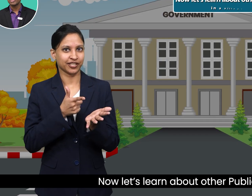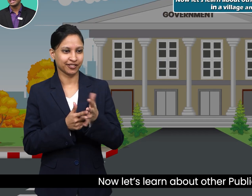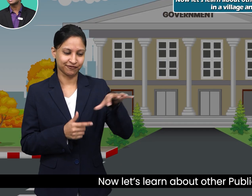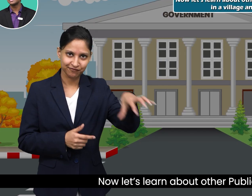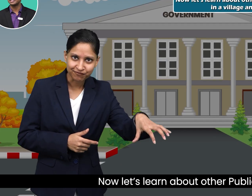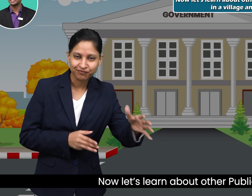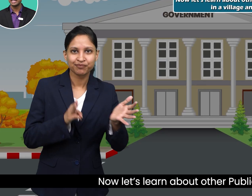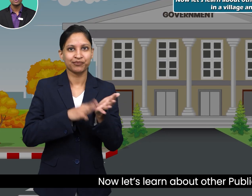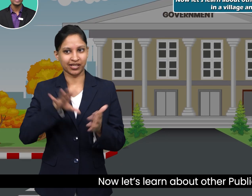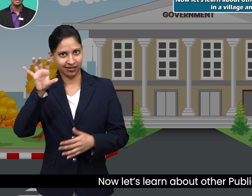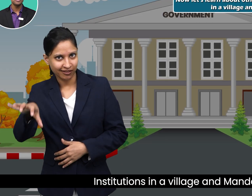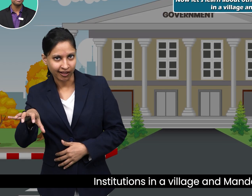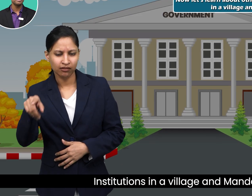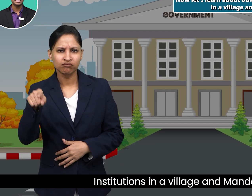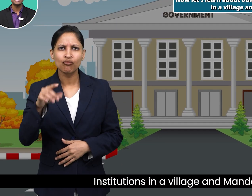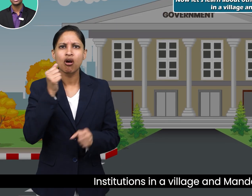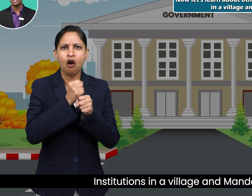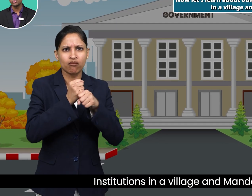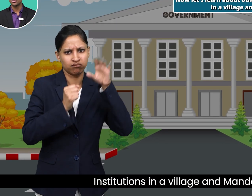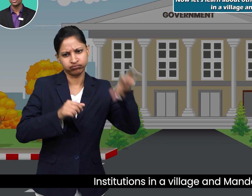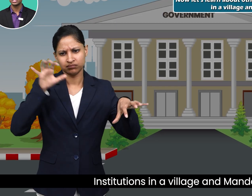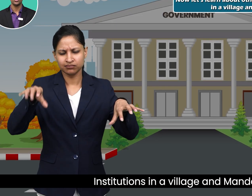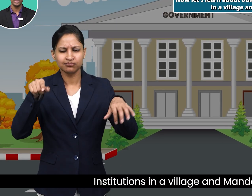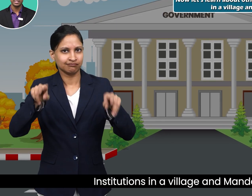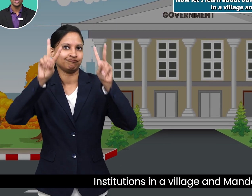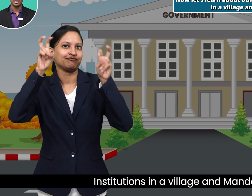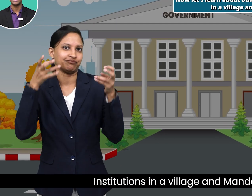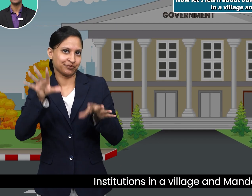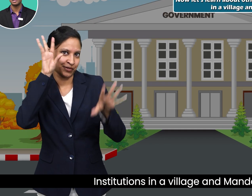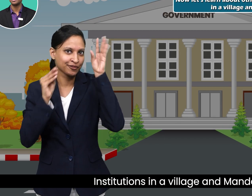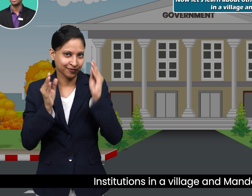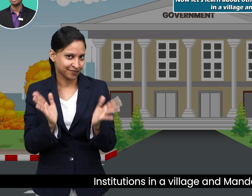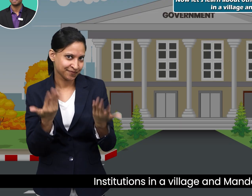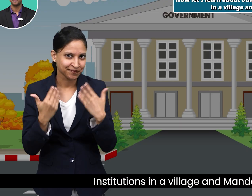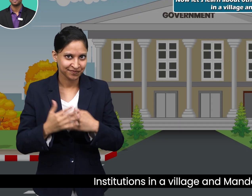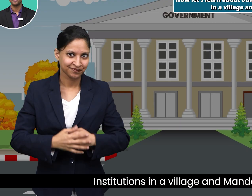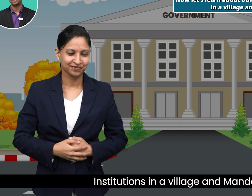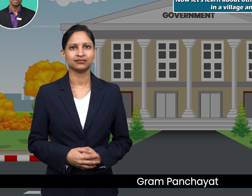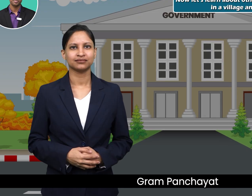Now, let's learn about other public institutions in a village and a mandal.